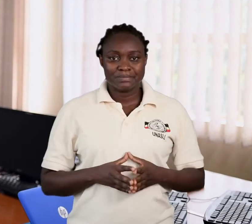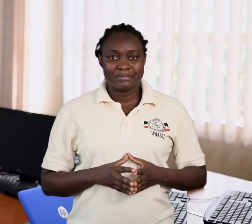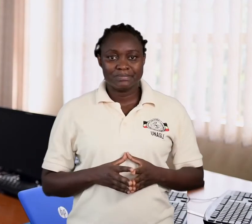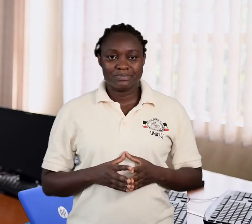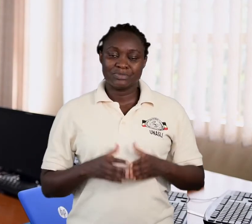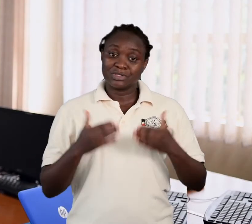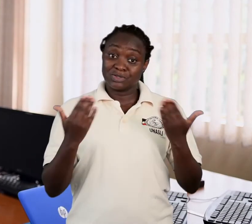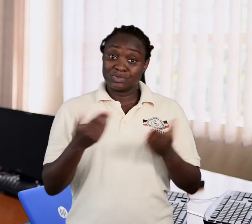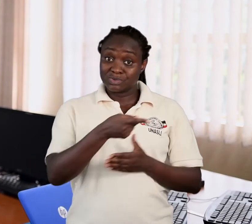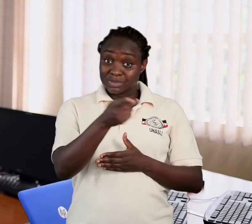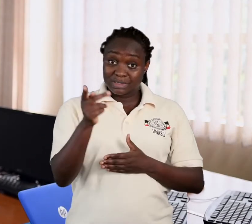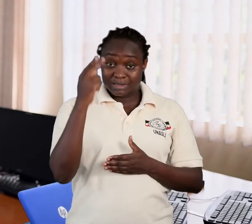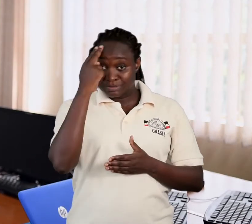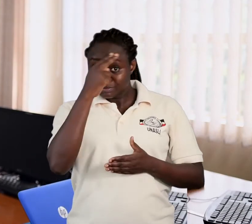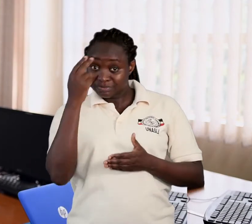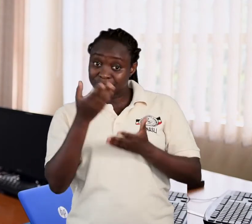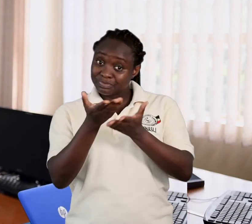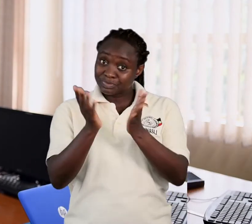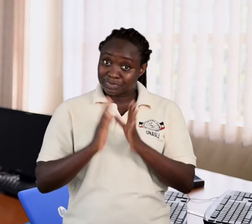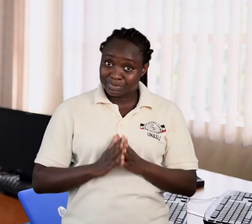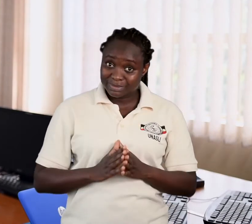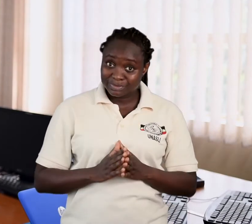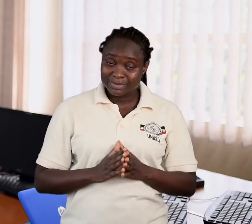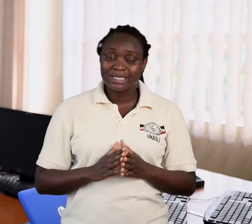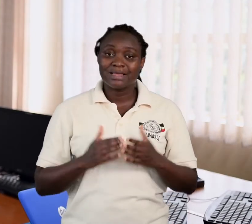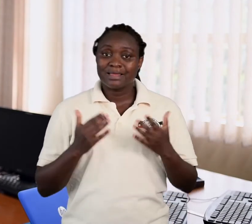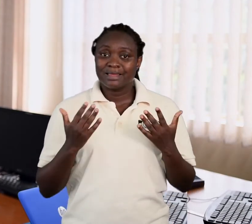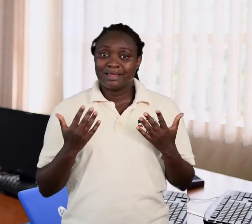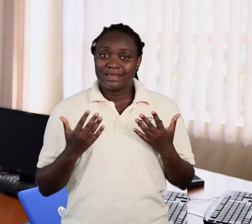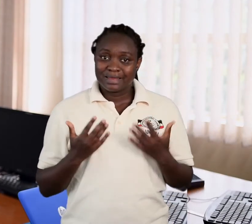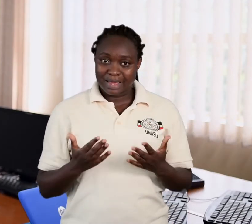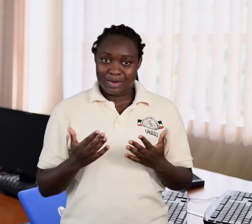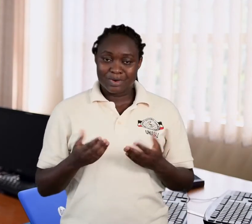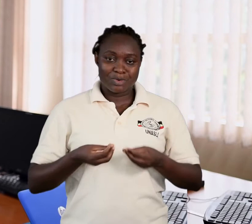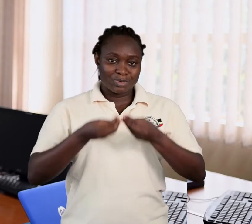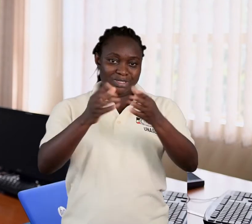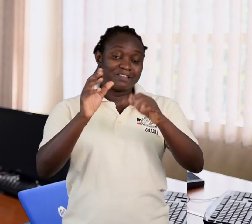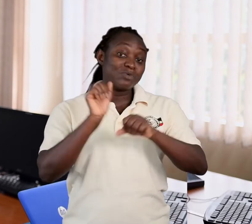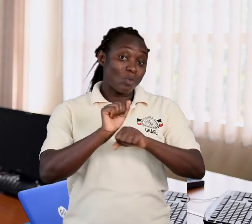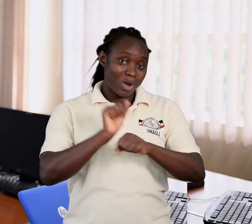Now, dear learner, let us do a homework.